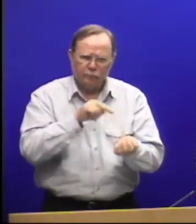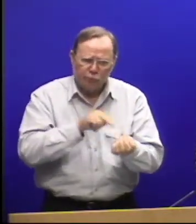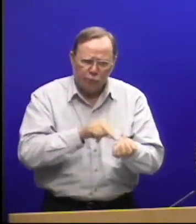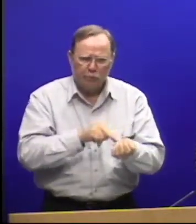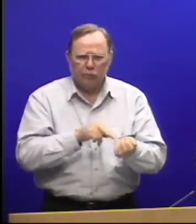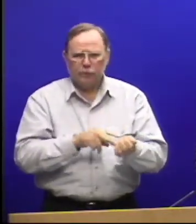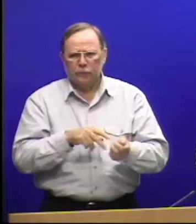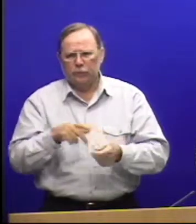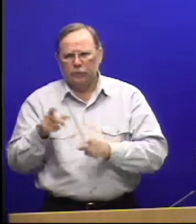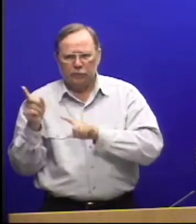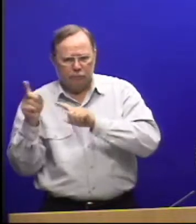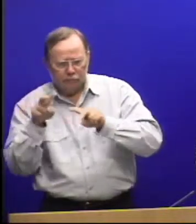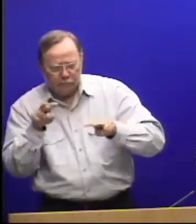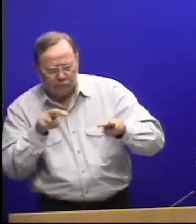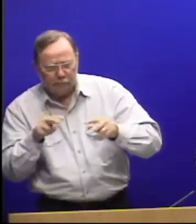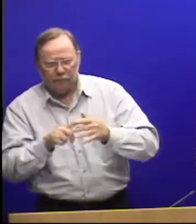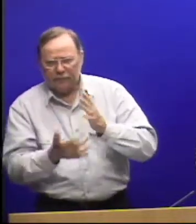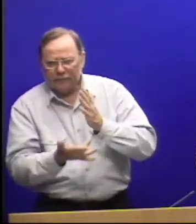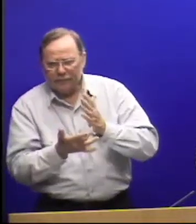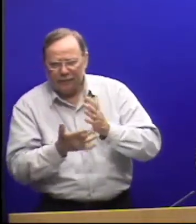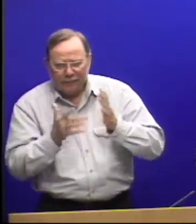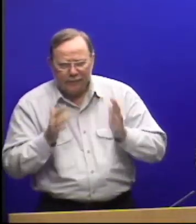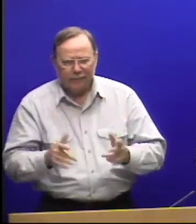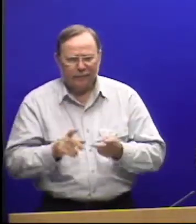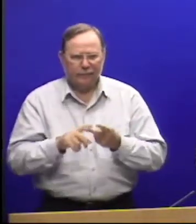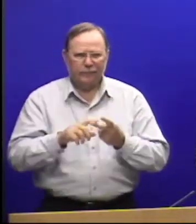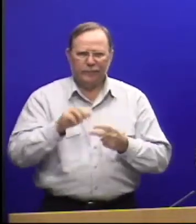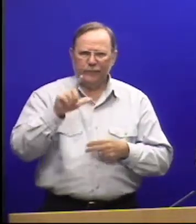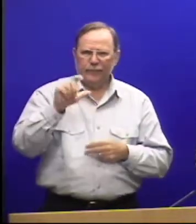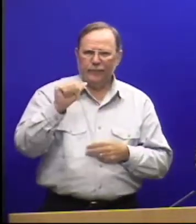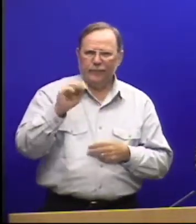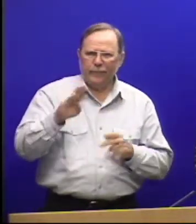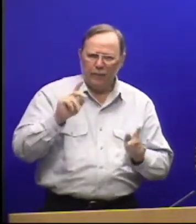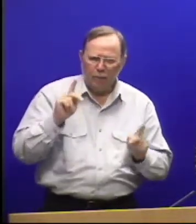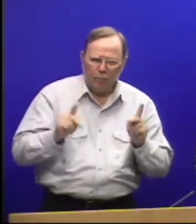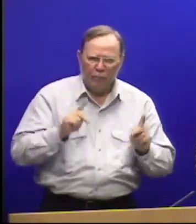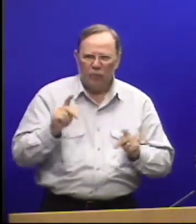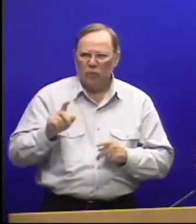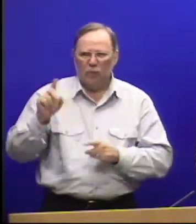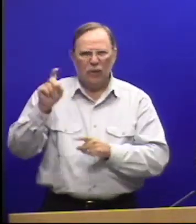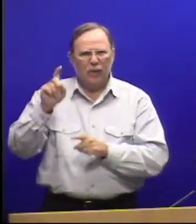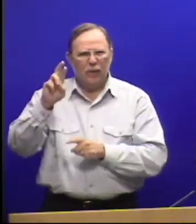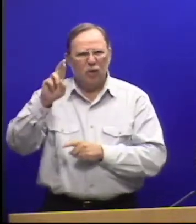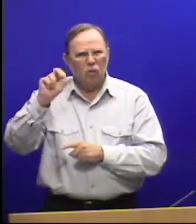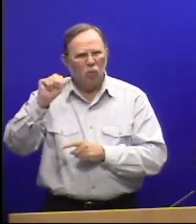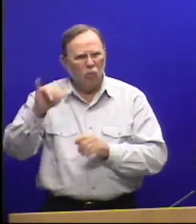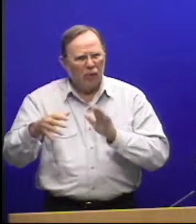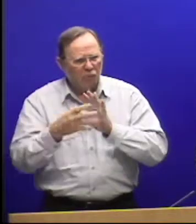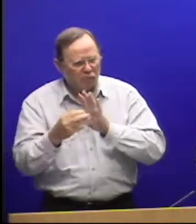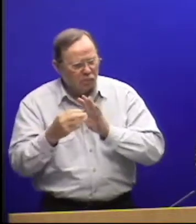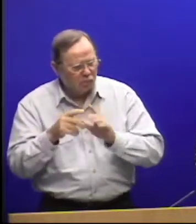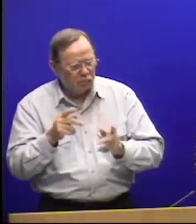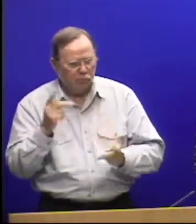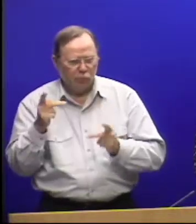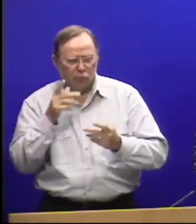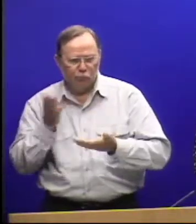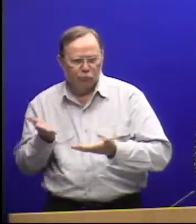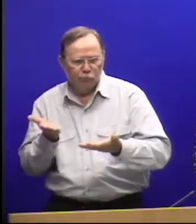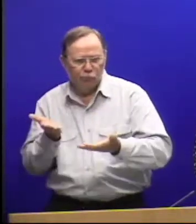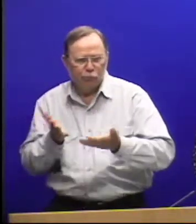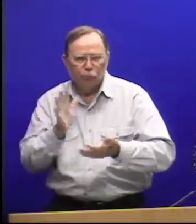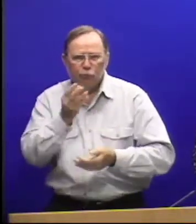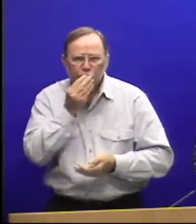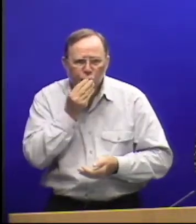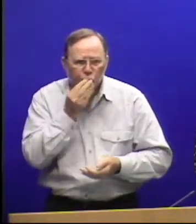technicians, men and women from the laboratory department, from the x-ray department, people that bring you your food and